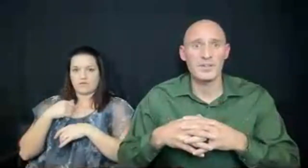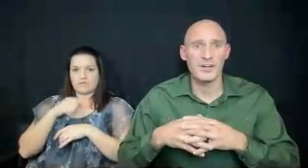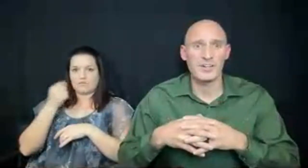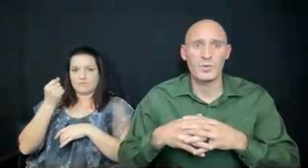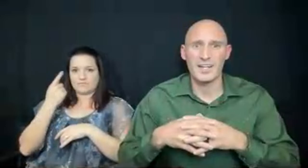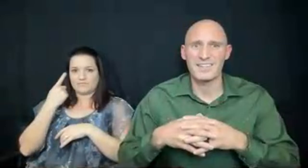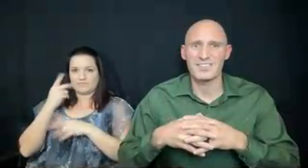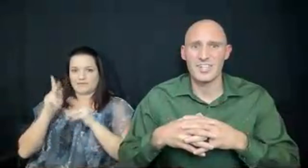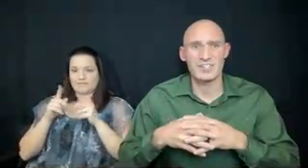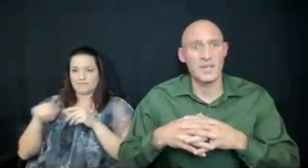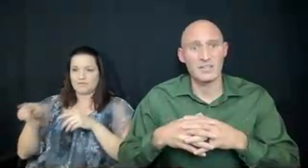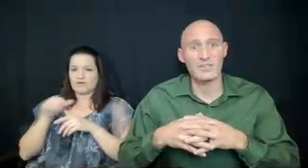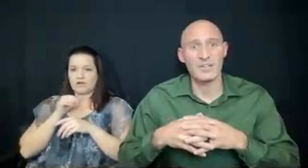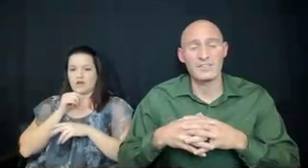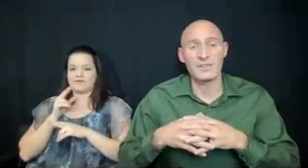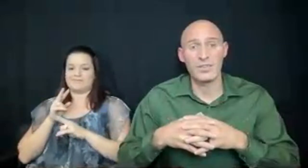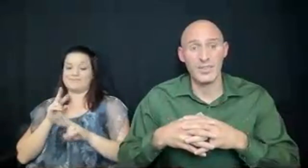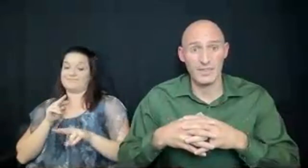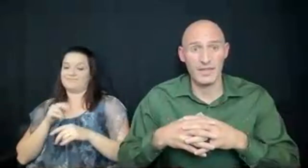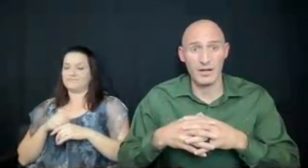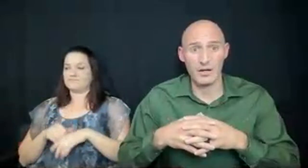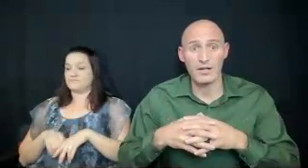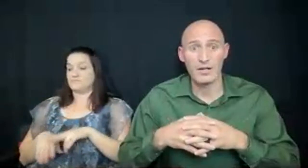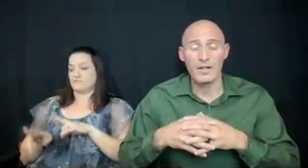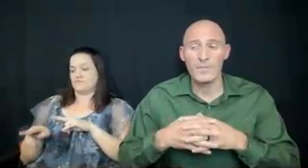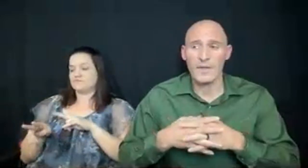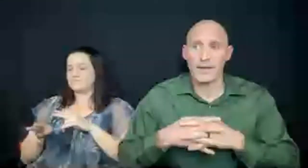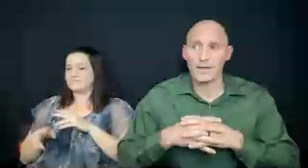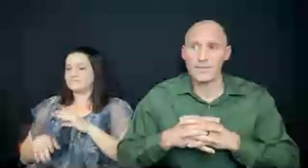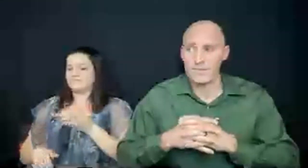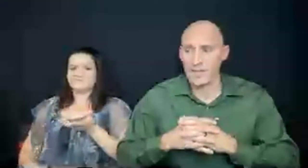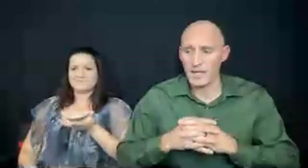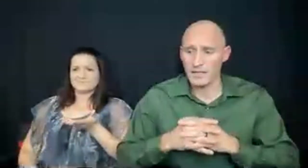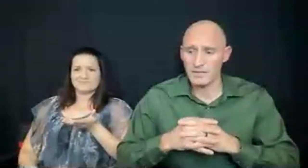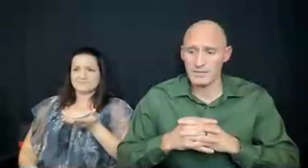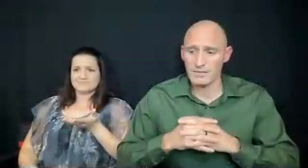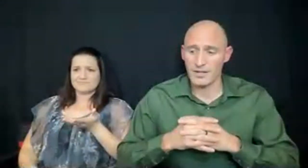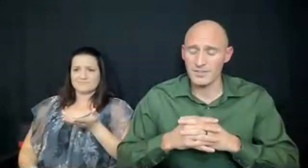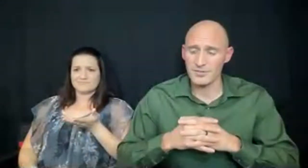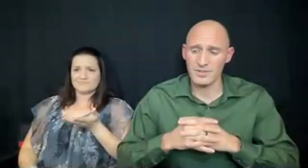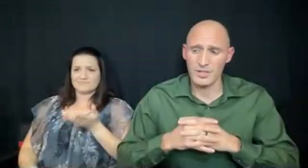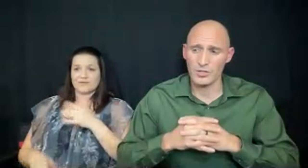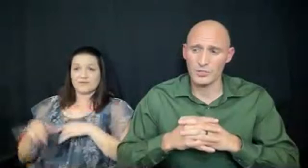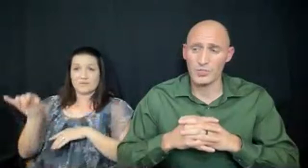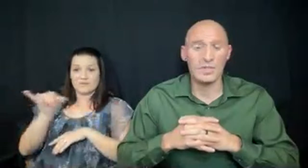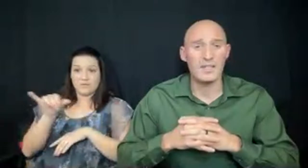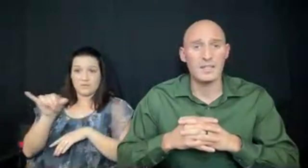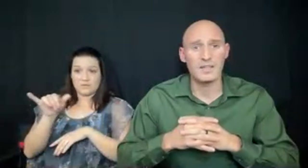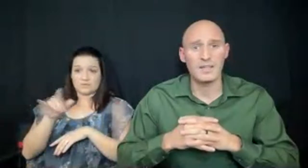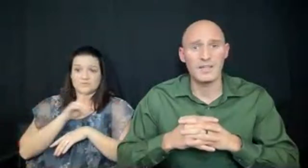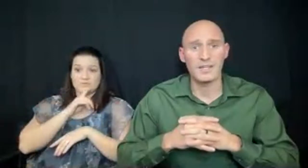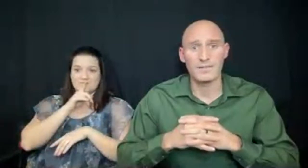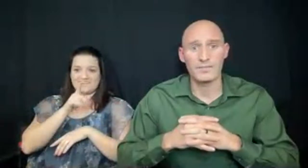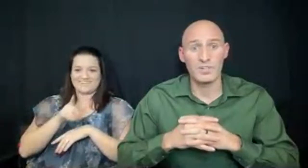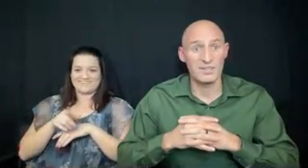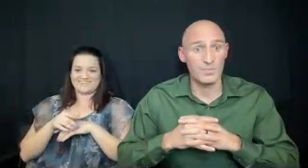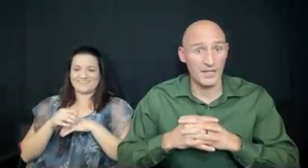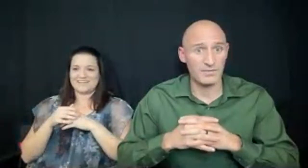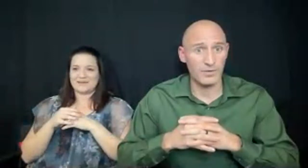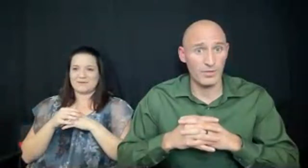aren't quite as judgmental as you think they are. And also, to really give respect for